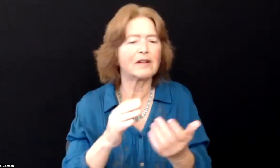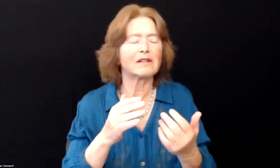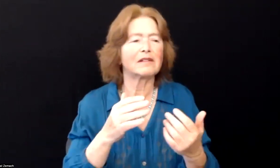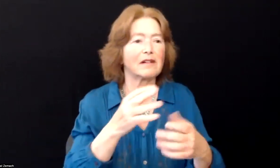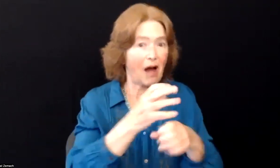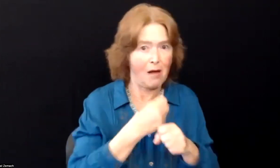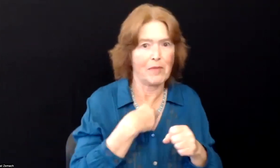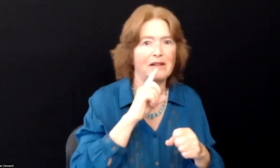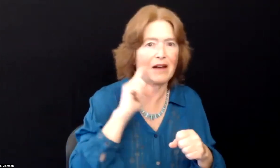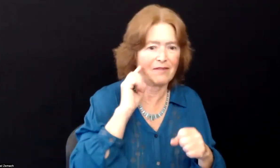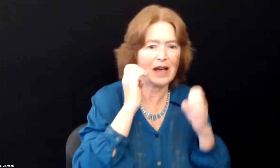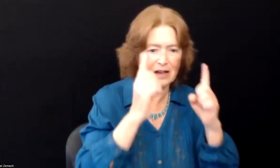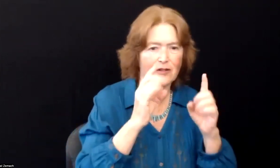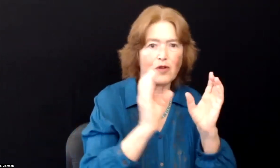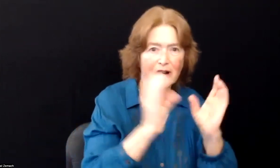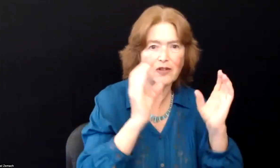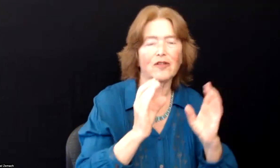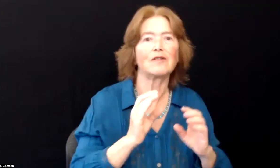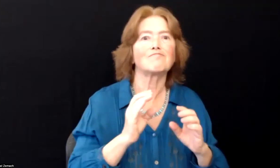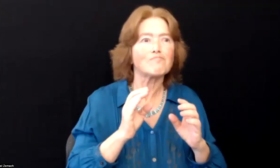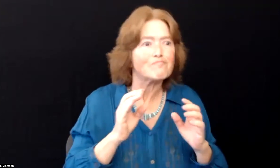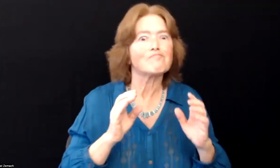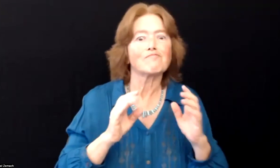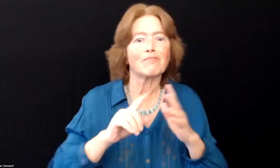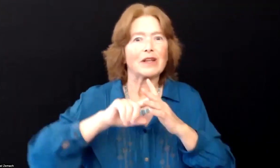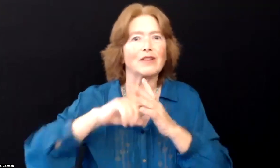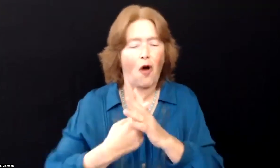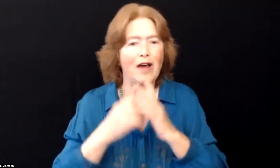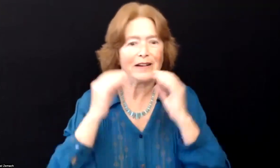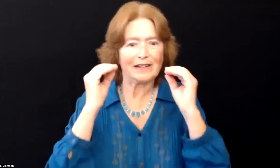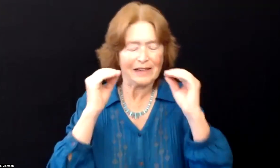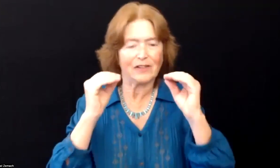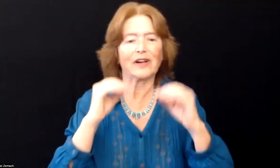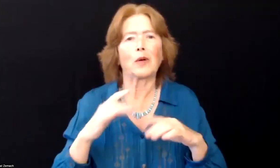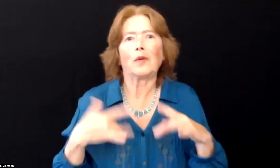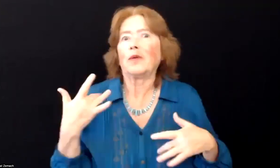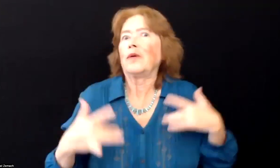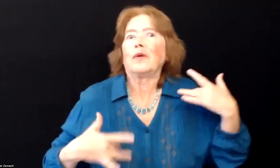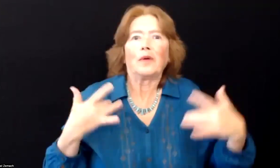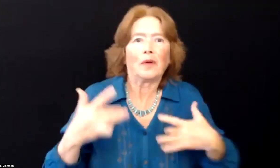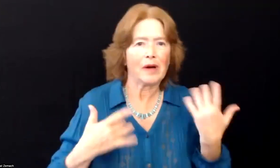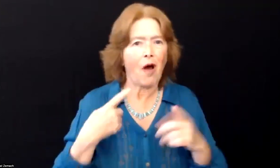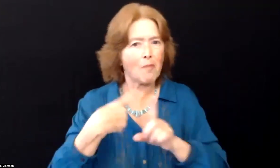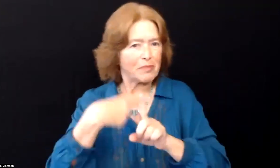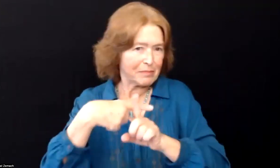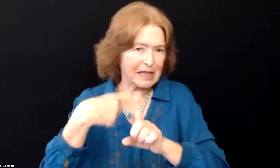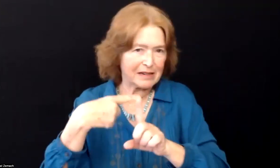at a mainstream school, and that was right when I got my deaf education credential, I was so excited and